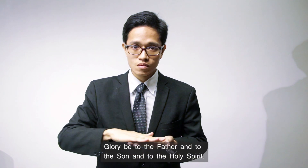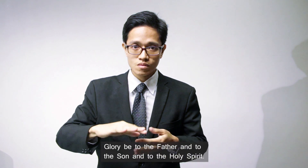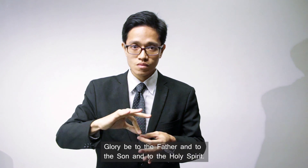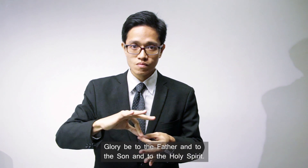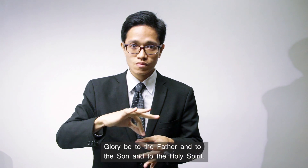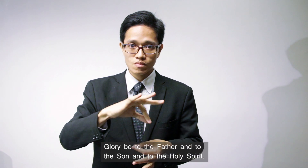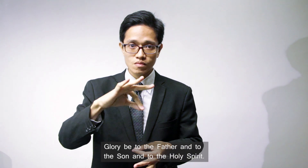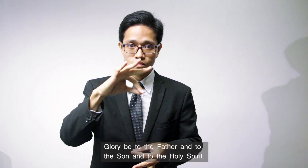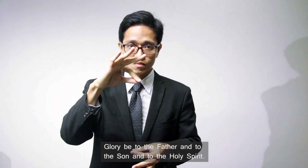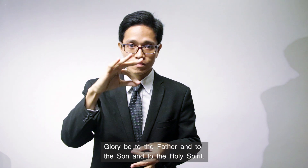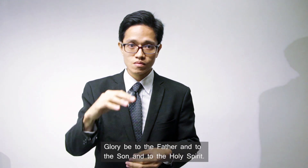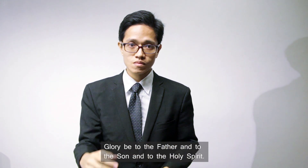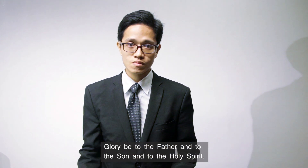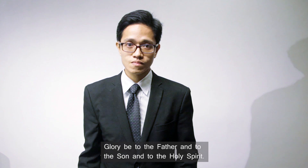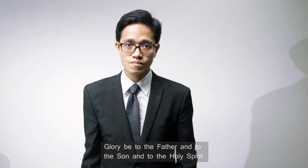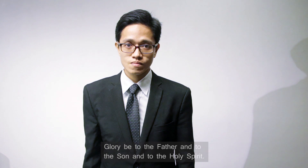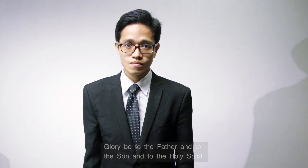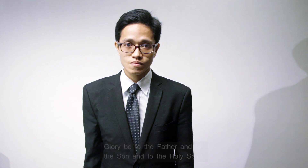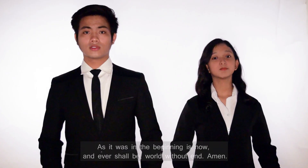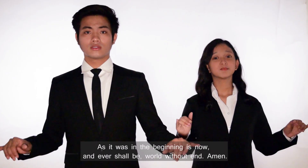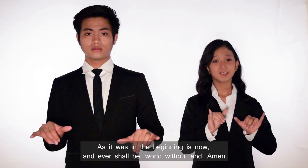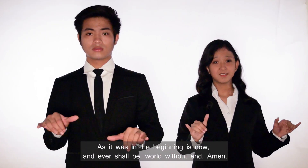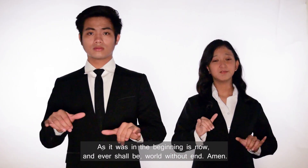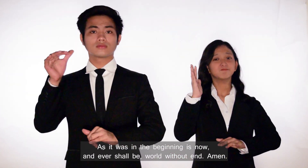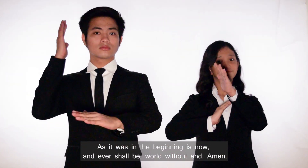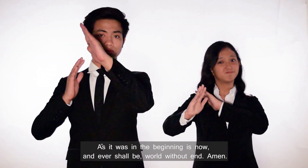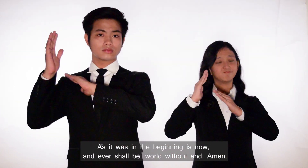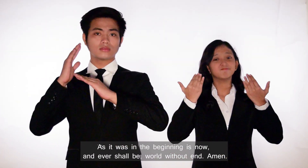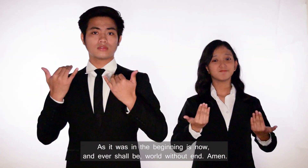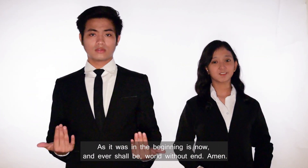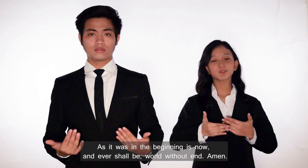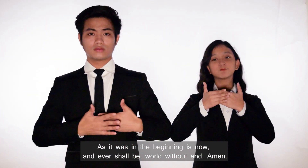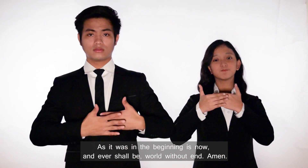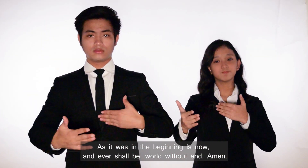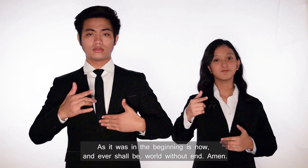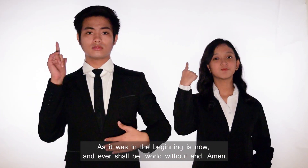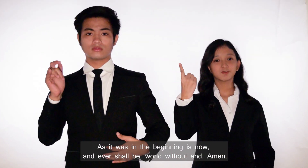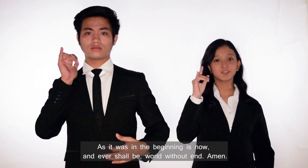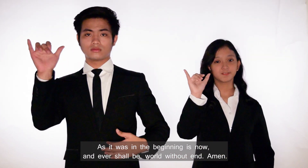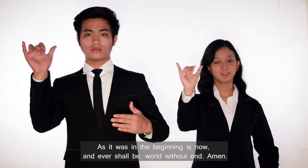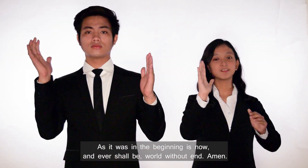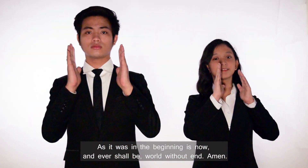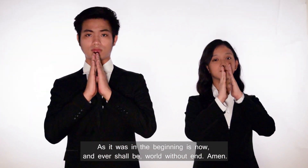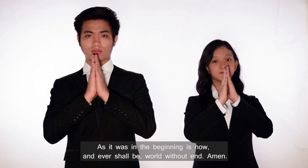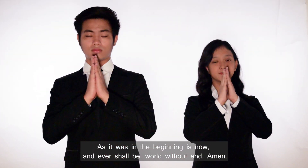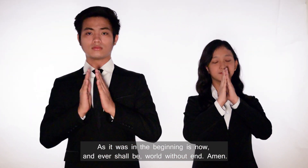Son, and to the Holy Spirit. As it was in the beginning, is now, and will be forever.